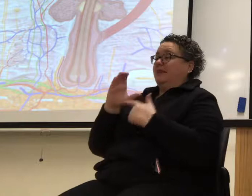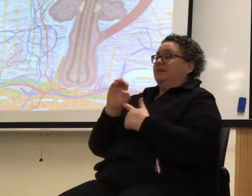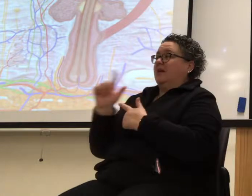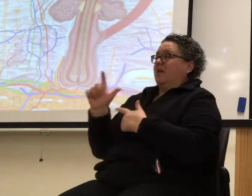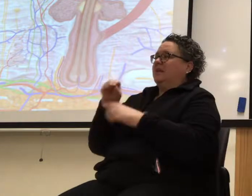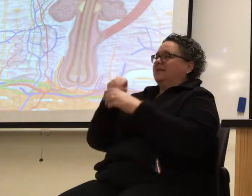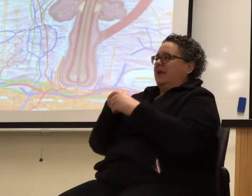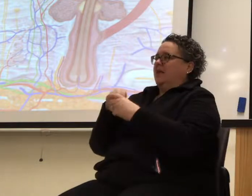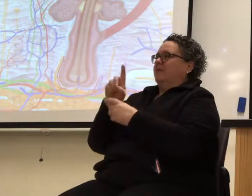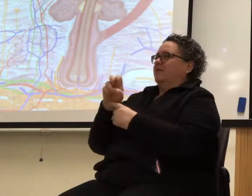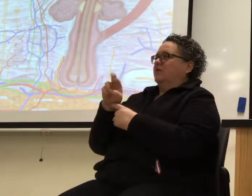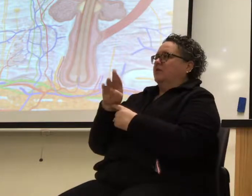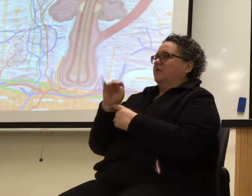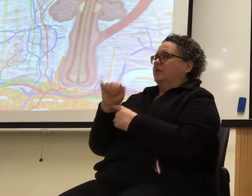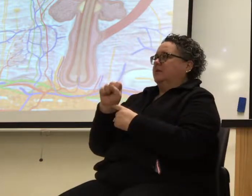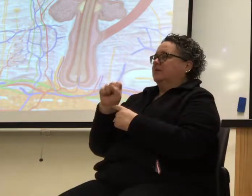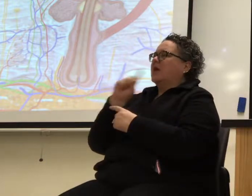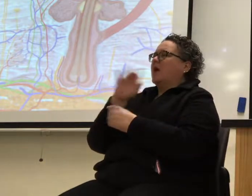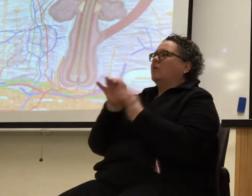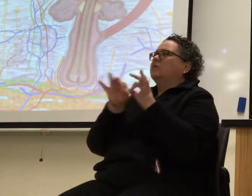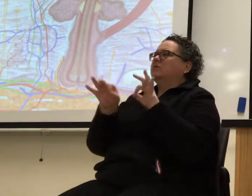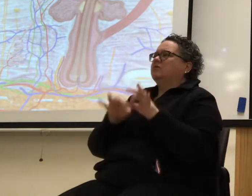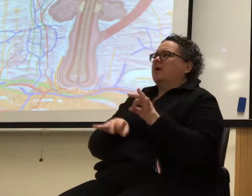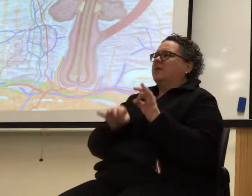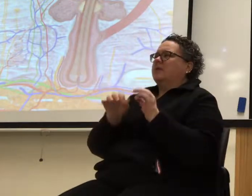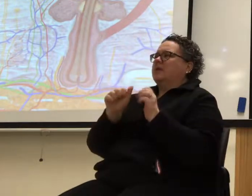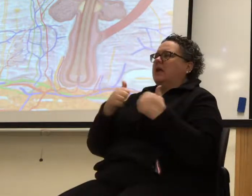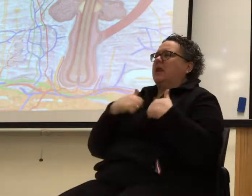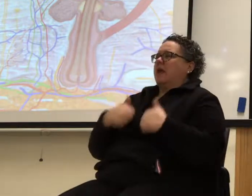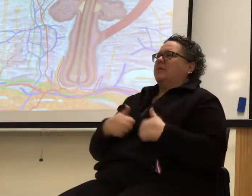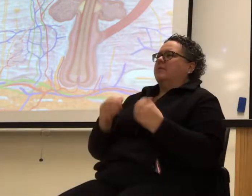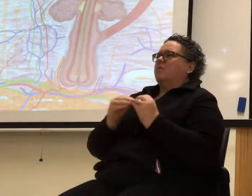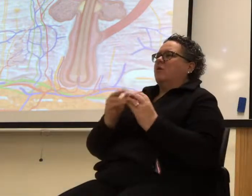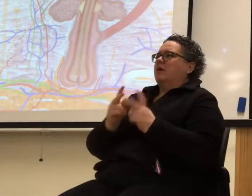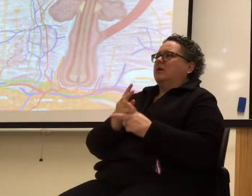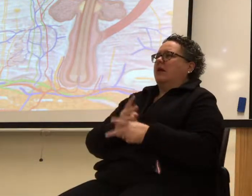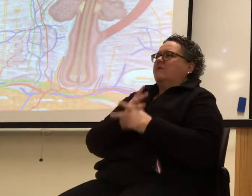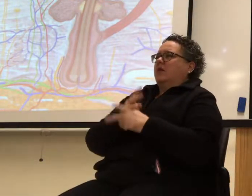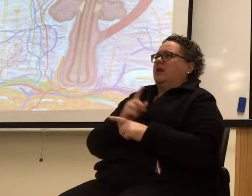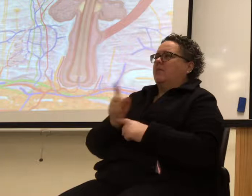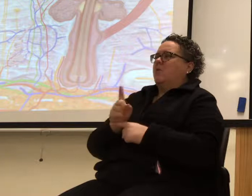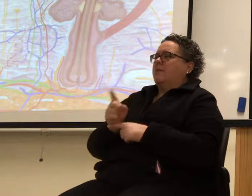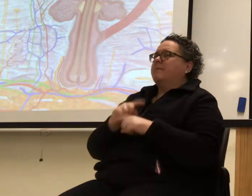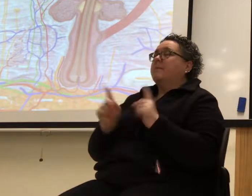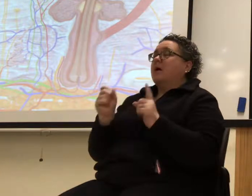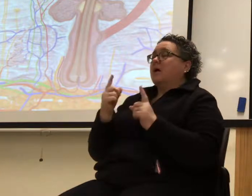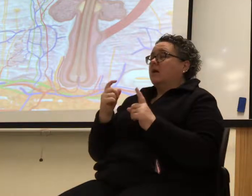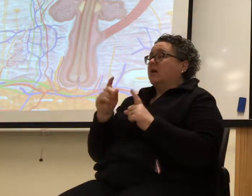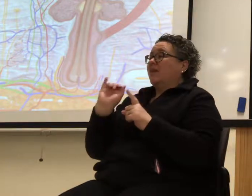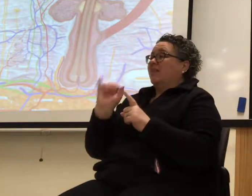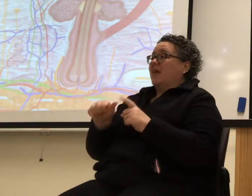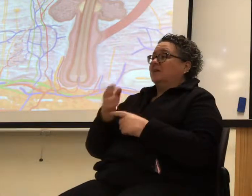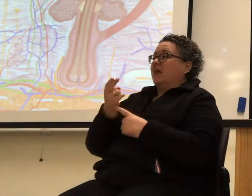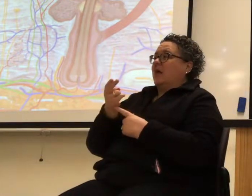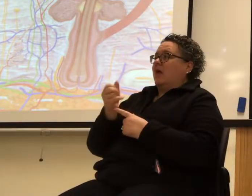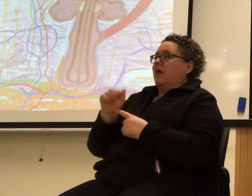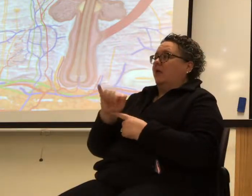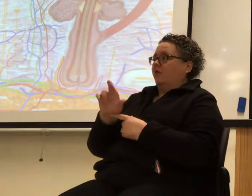the anatomy a bit more carefully here, but that's a hair